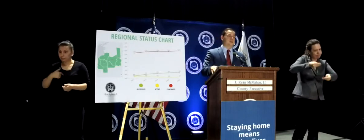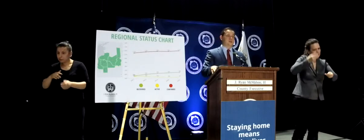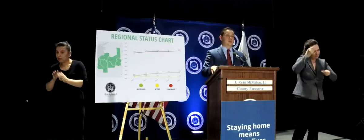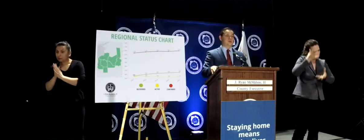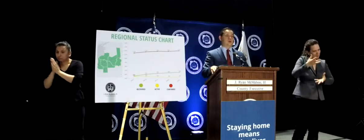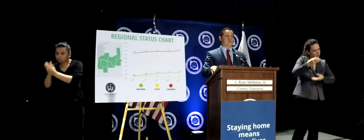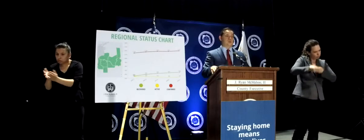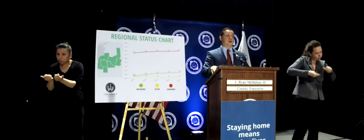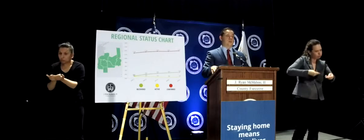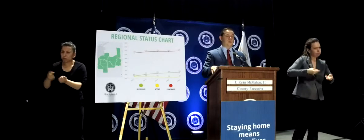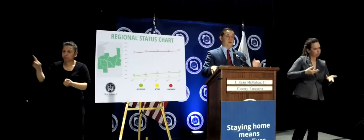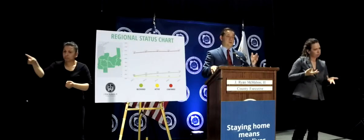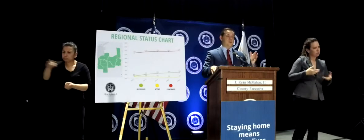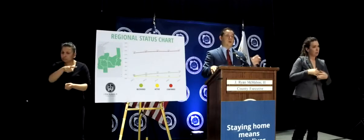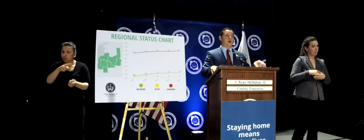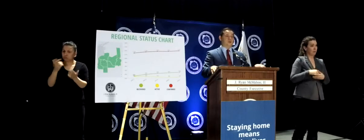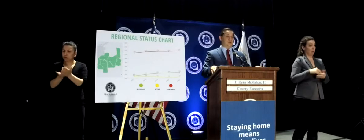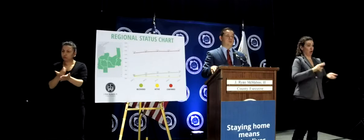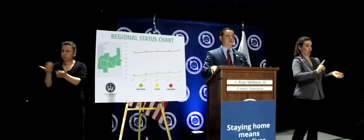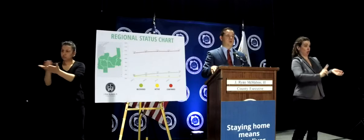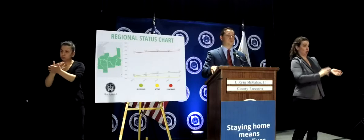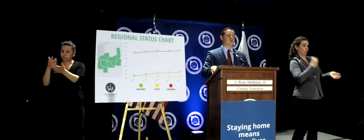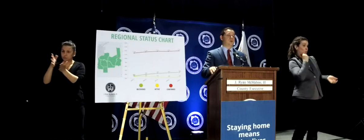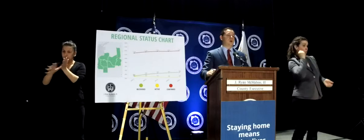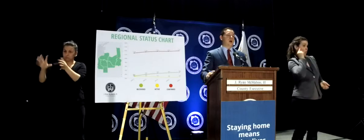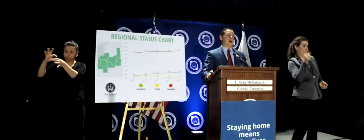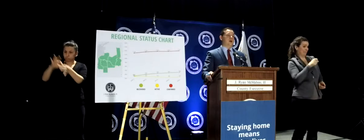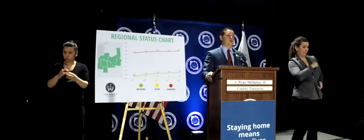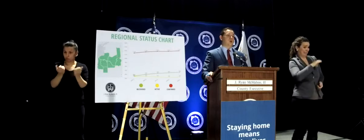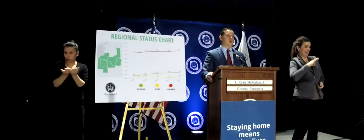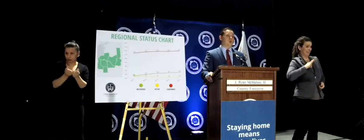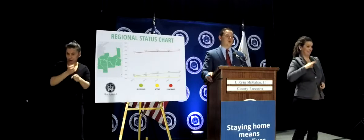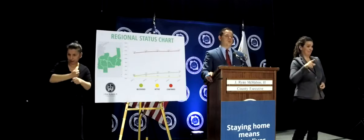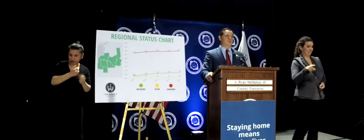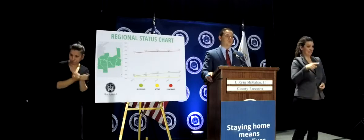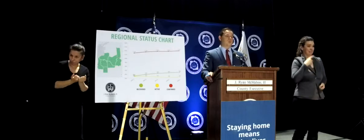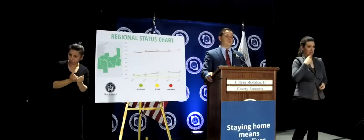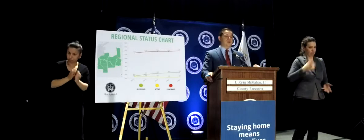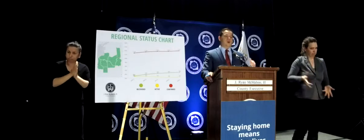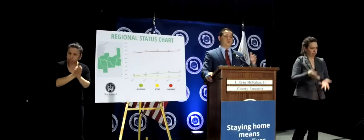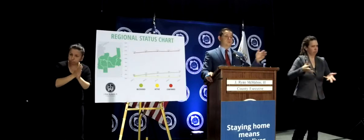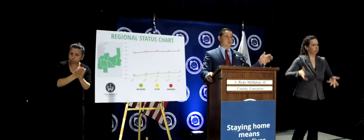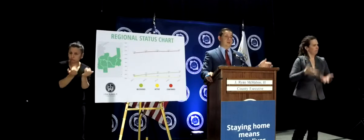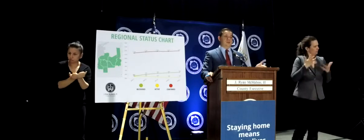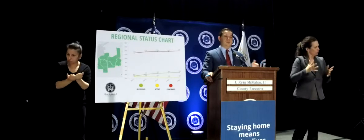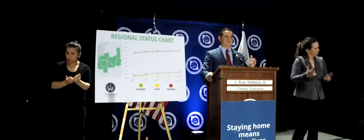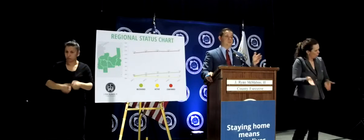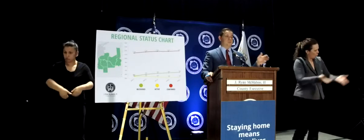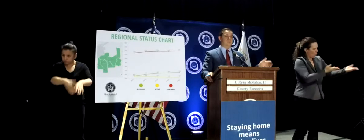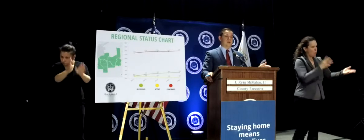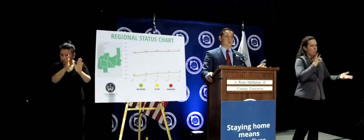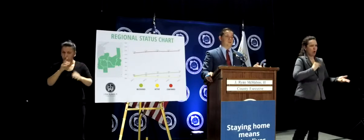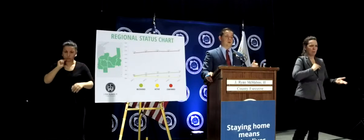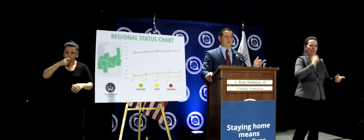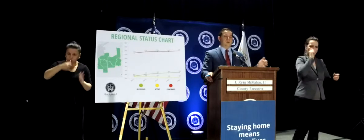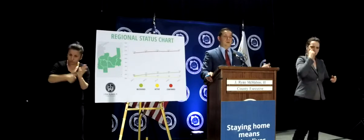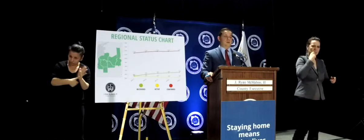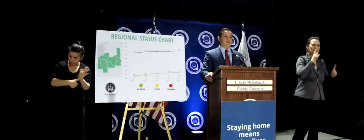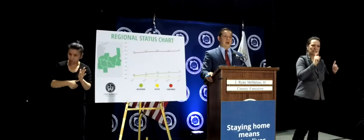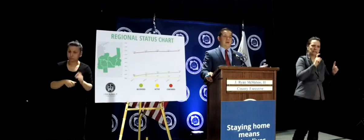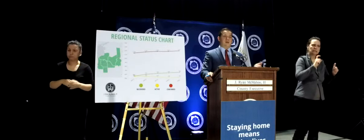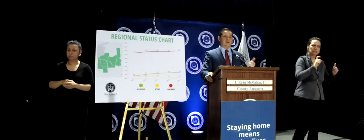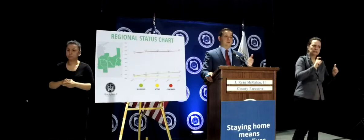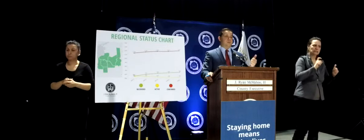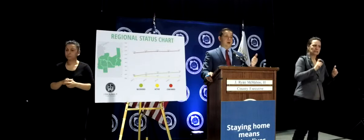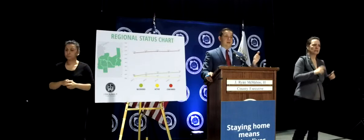at these nursing homes, you talked about that's one of our larger nursing homes. So this is all risk mitigation, right? So